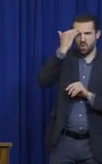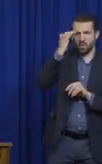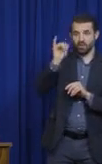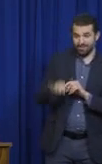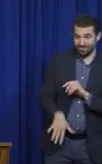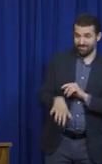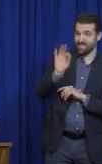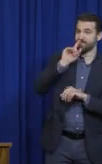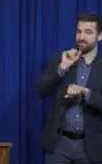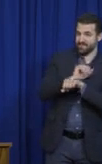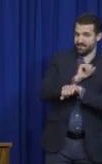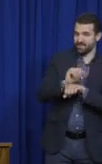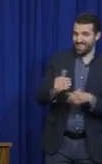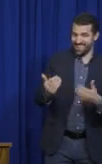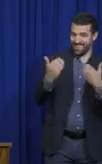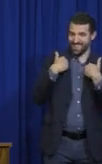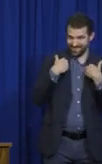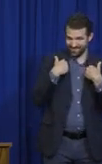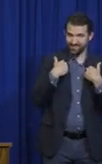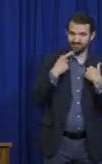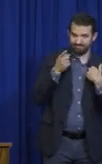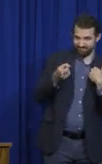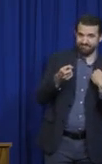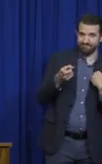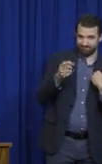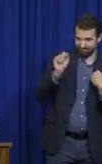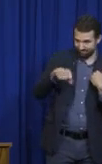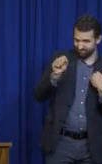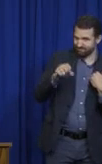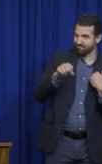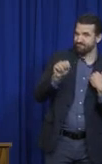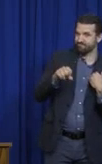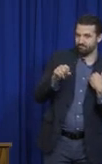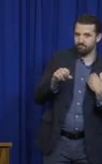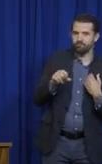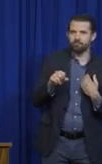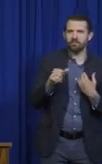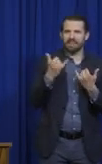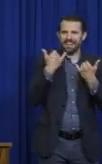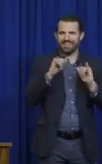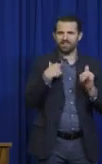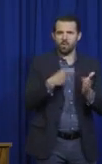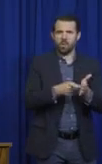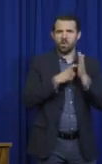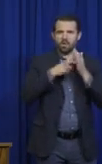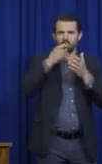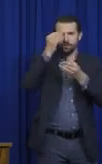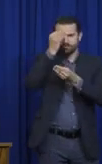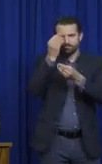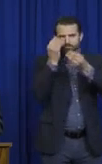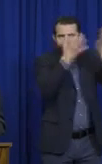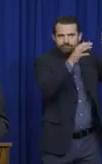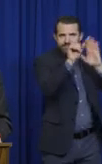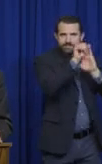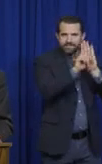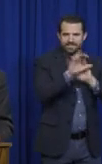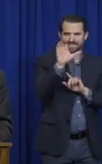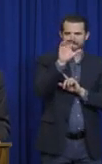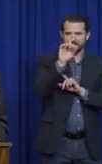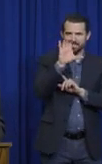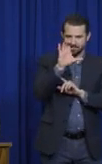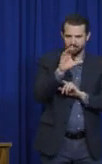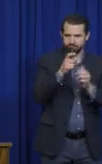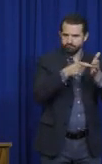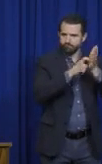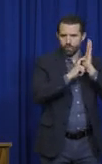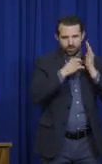antibody test and it comes back positive, providers are still required to report that to us. And Steve, just to go into the